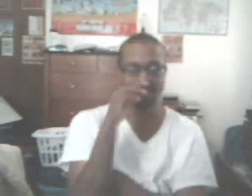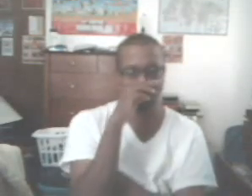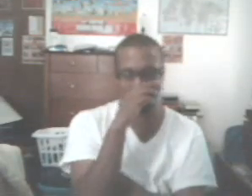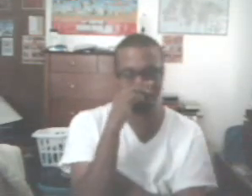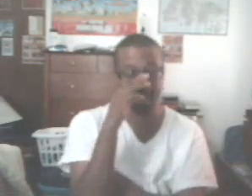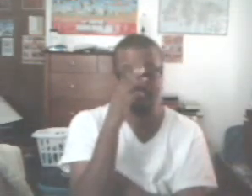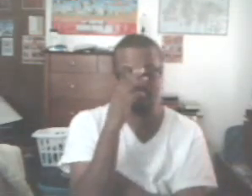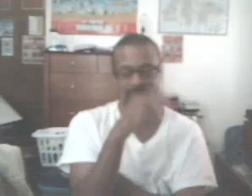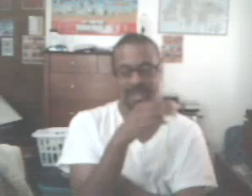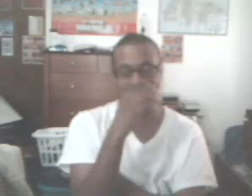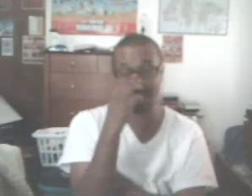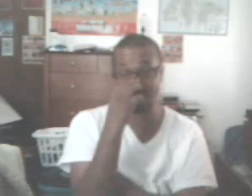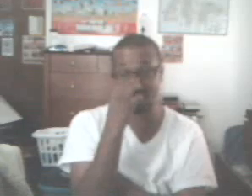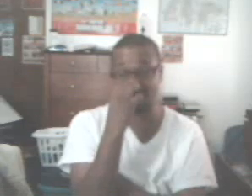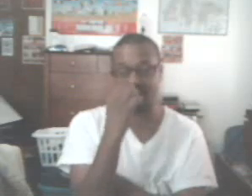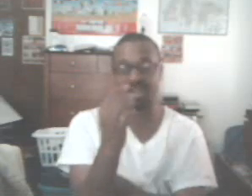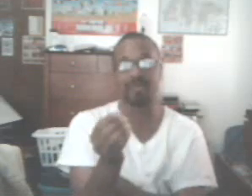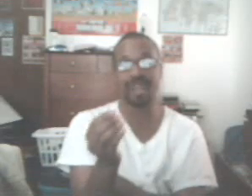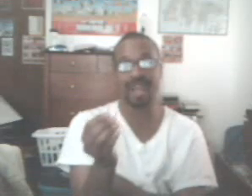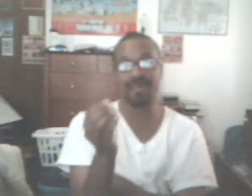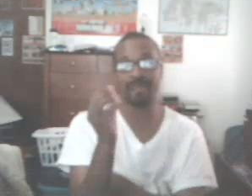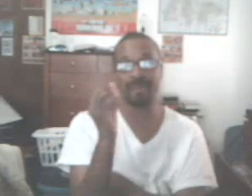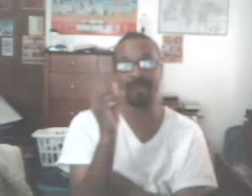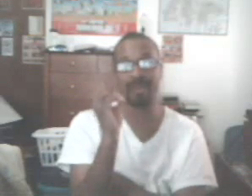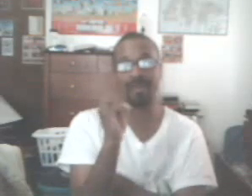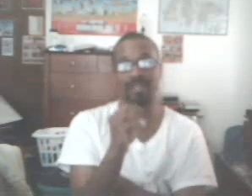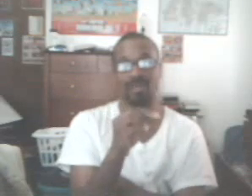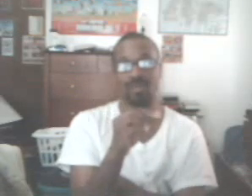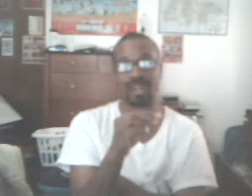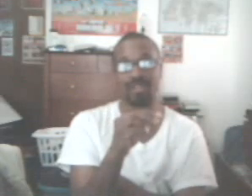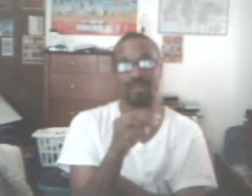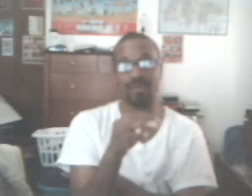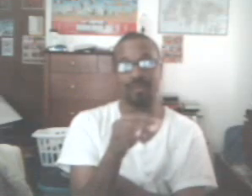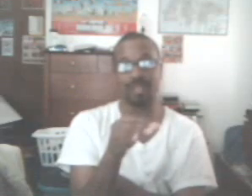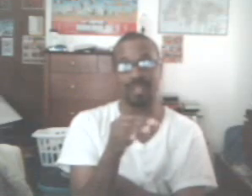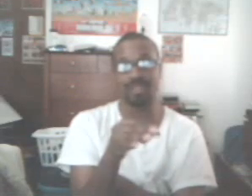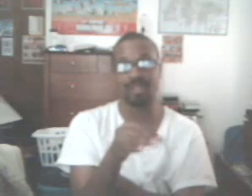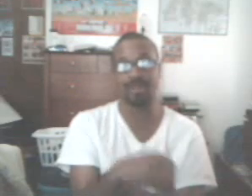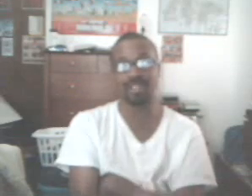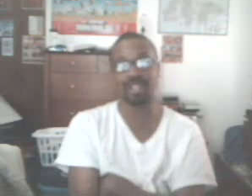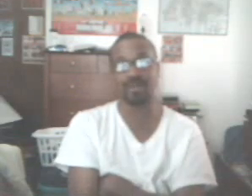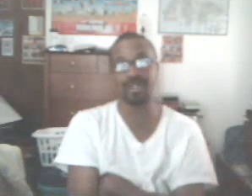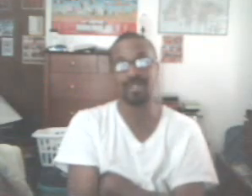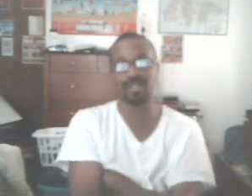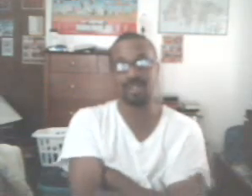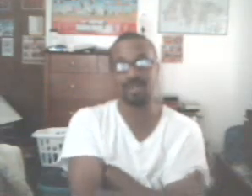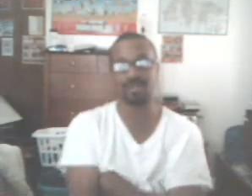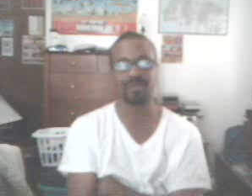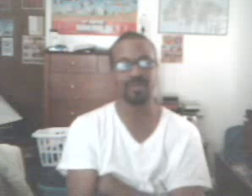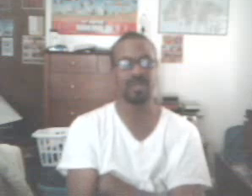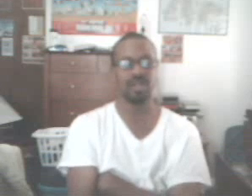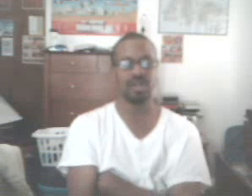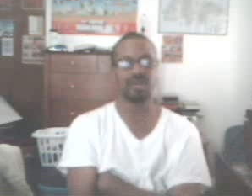you know? I don't know about that. If not, maybe the 2015 Tournament of Champions, you know?